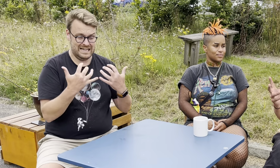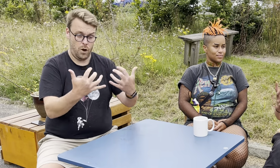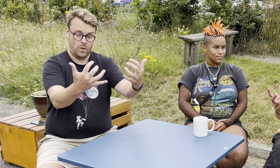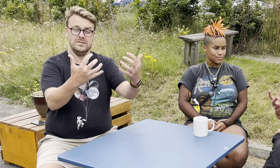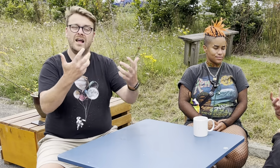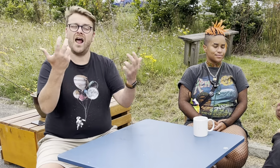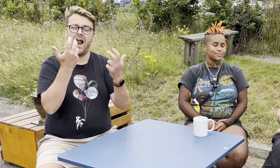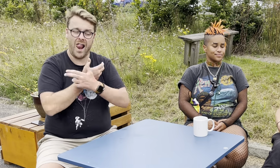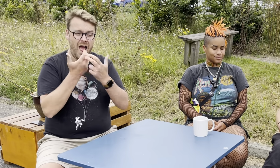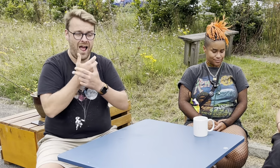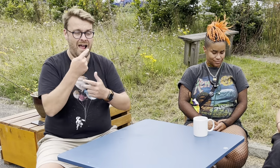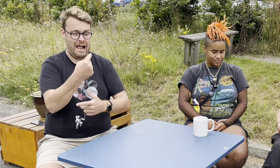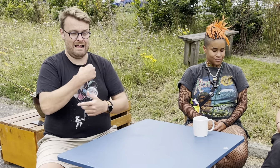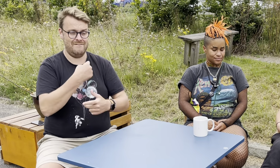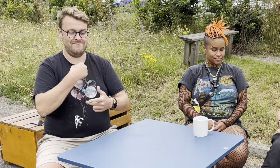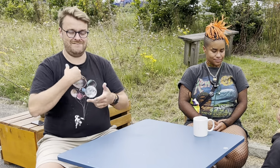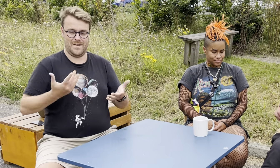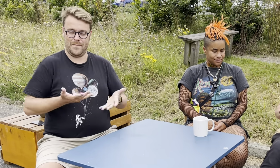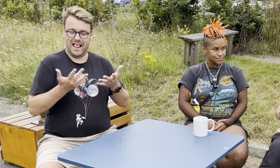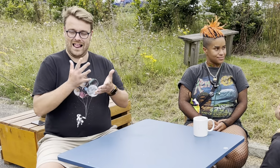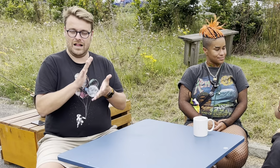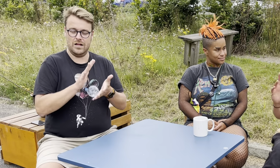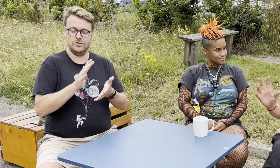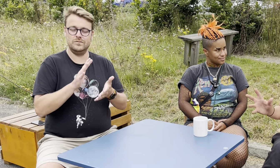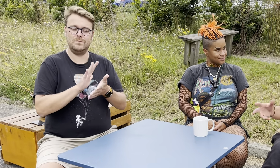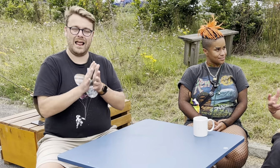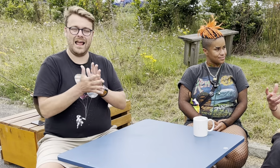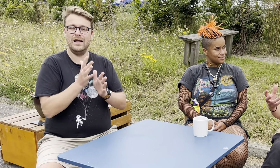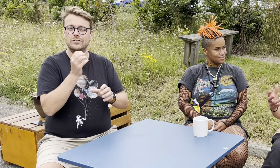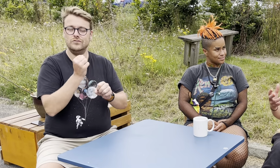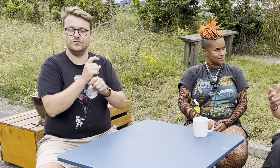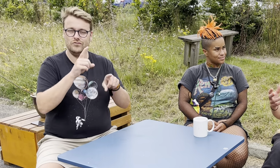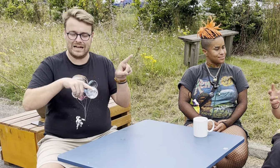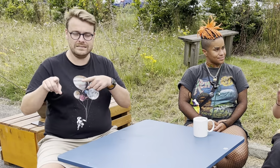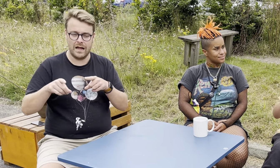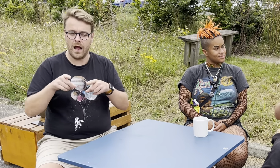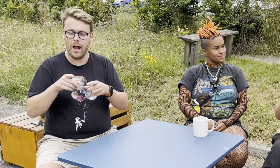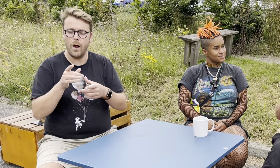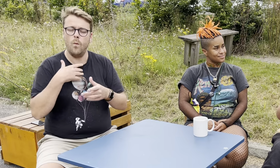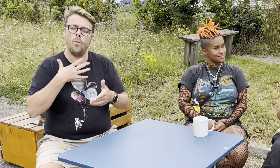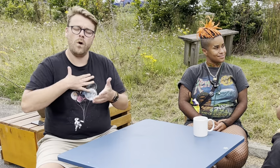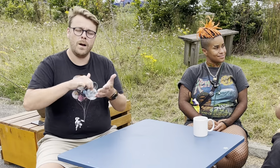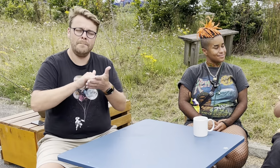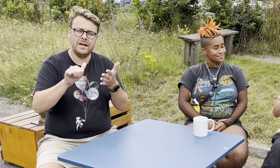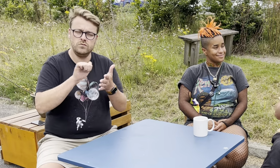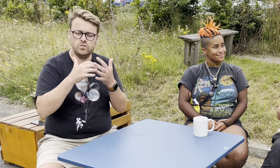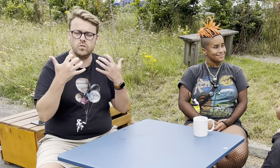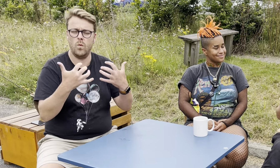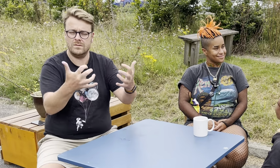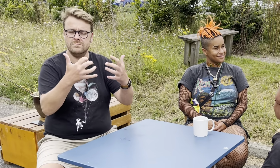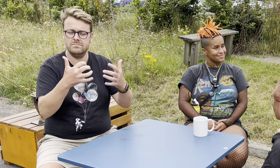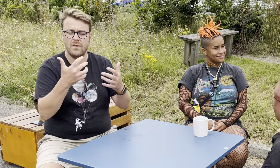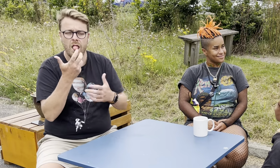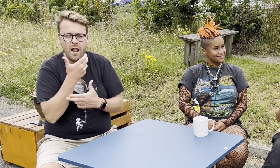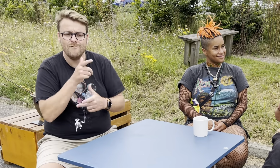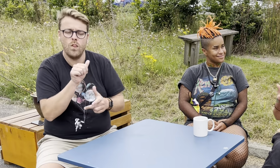right reasons. And that's something that I think has come up because this play is so brilliant. There's the trans characters